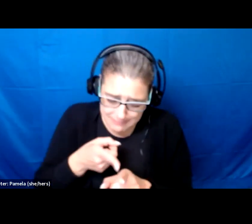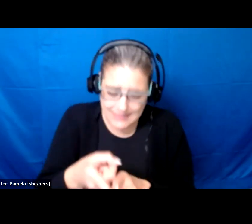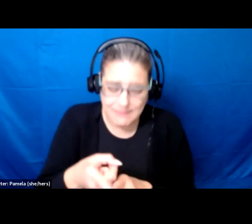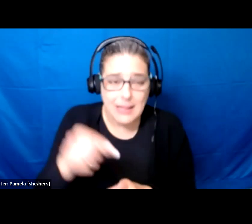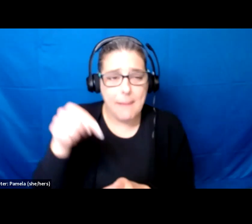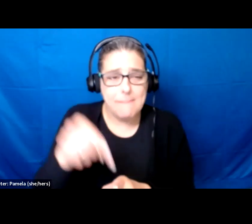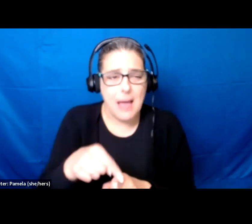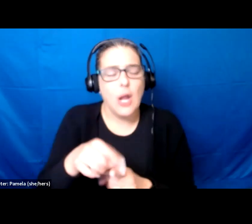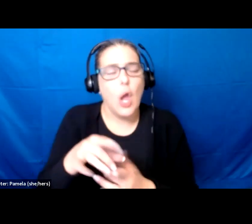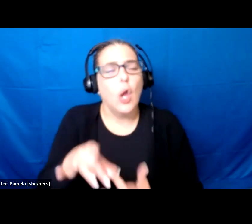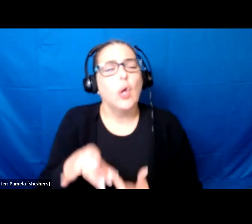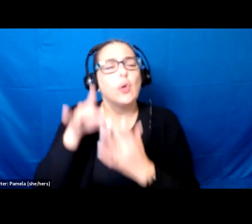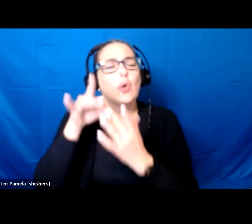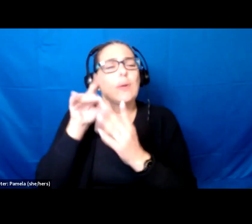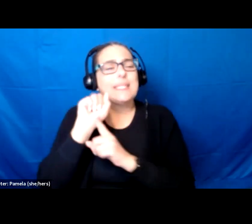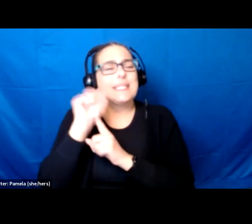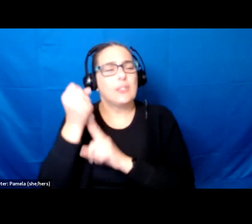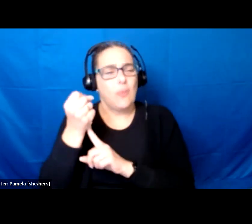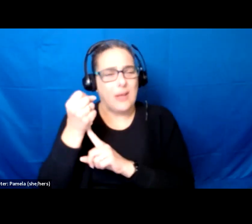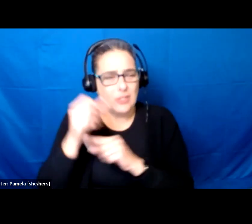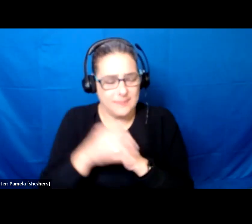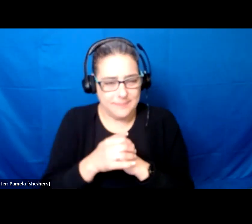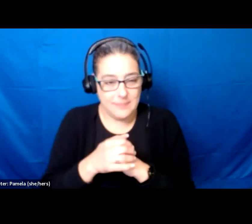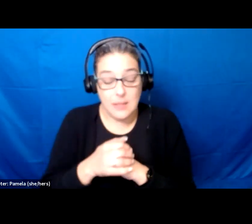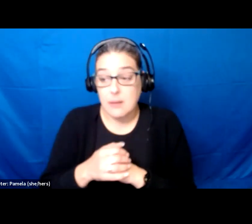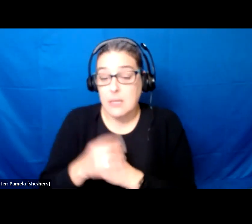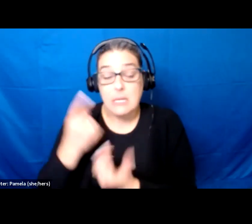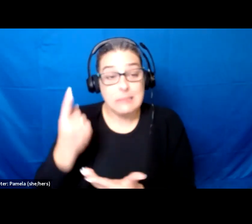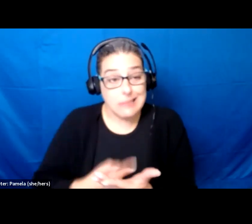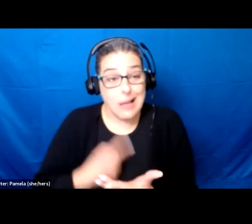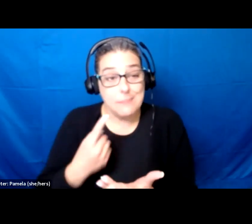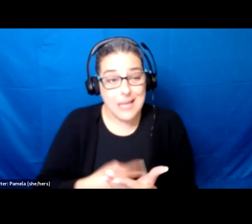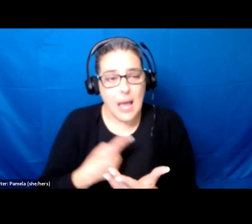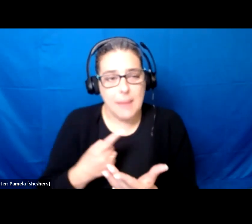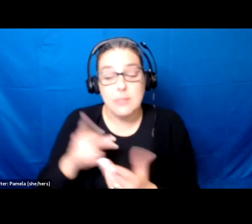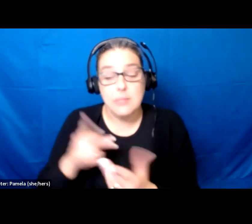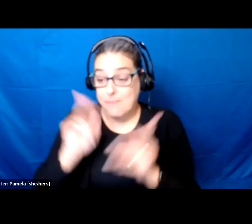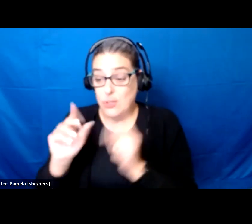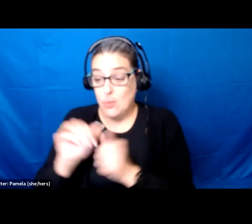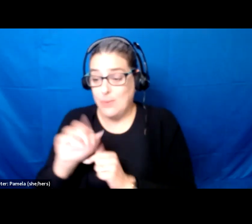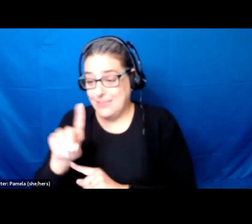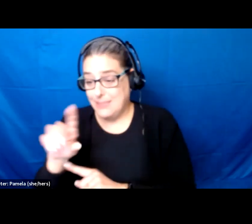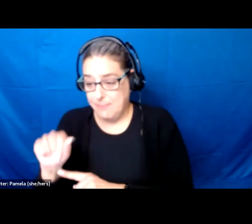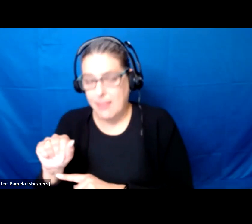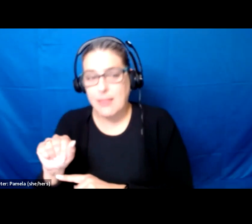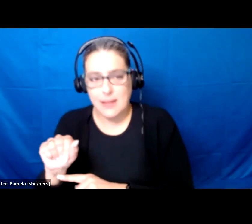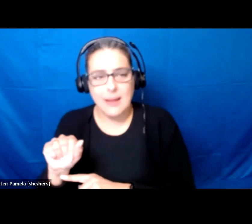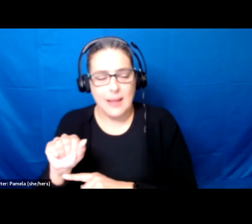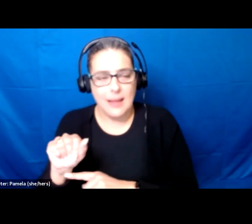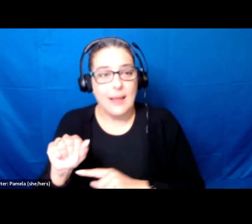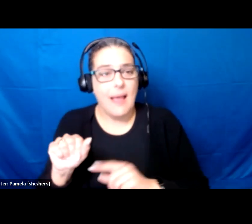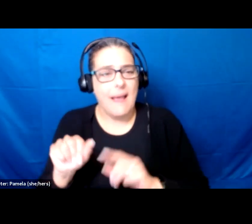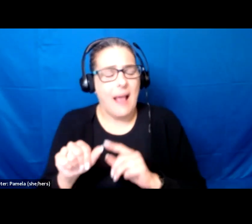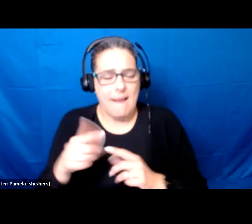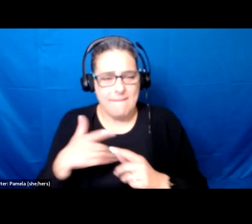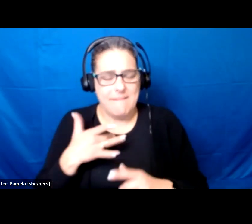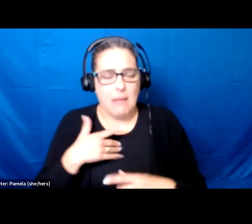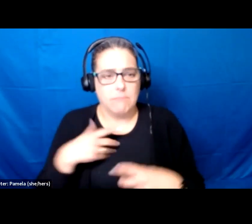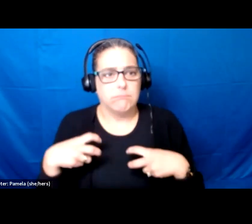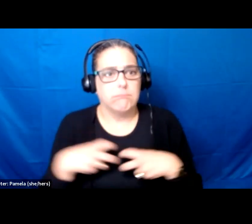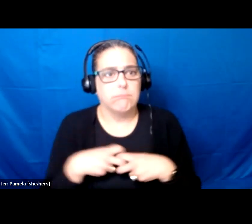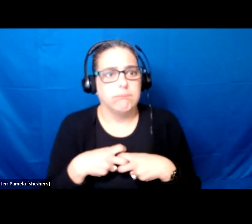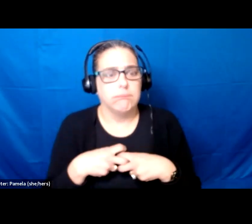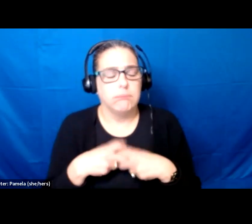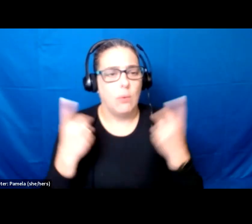unique situation that persons with disabilities sometimes find themselves in, and that is the choice between